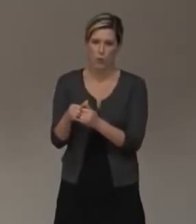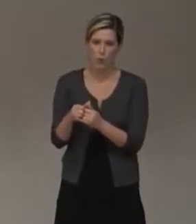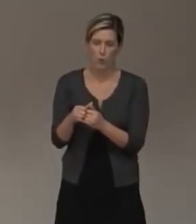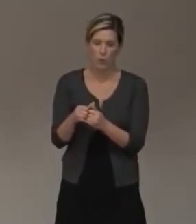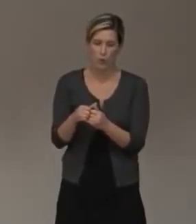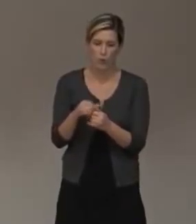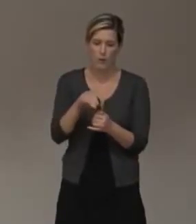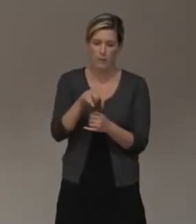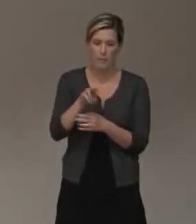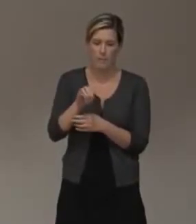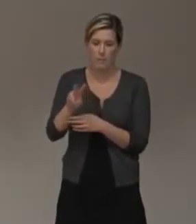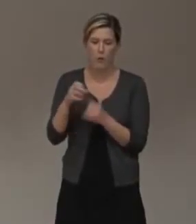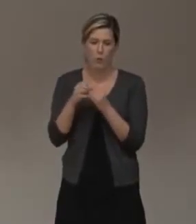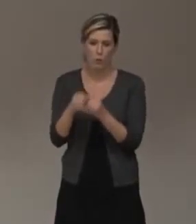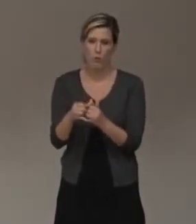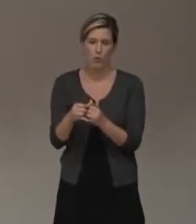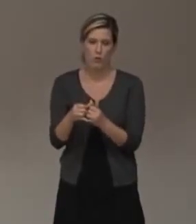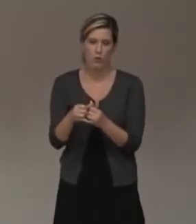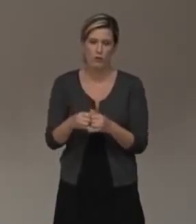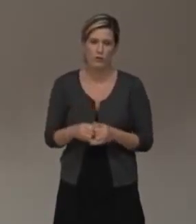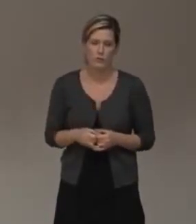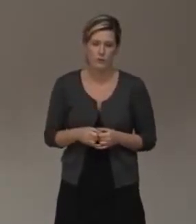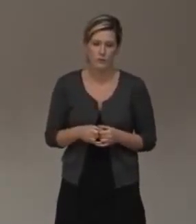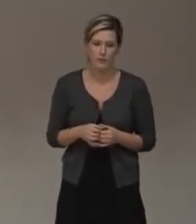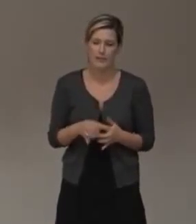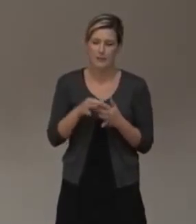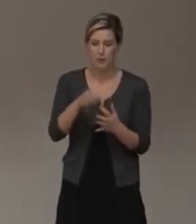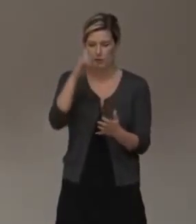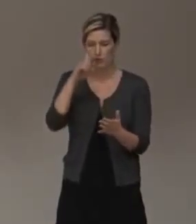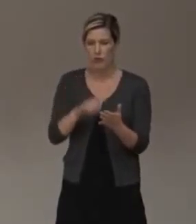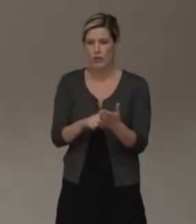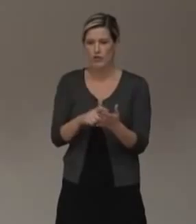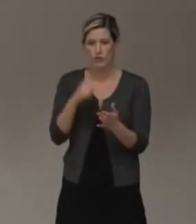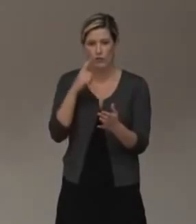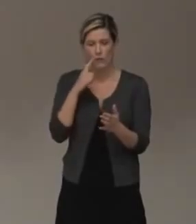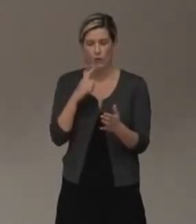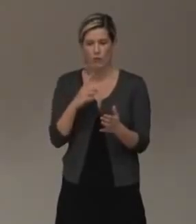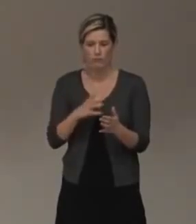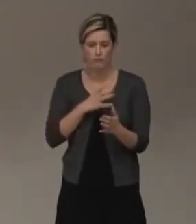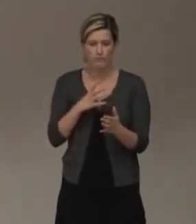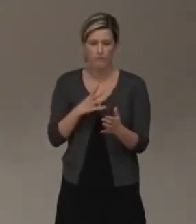R. Murrow Award, and a special recognition